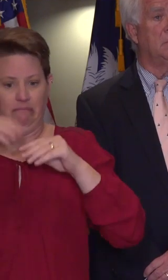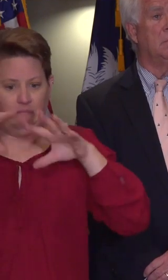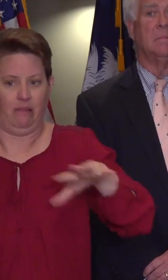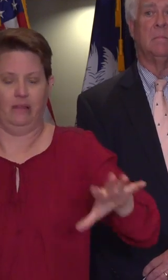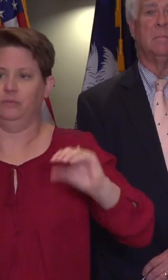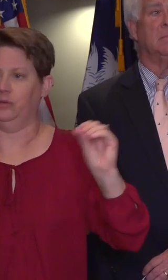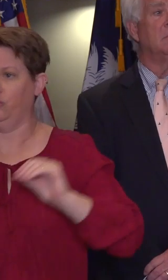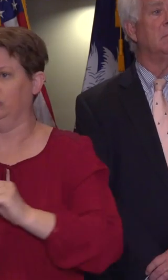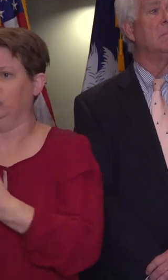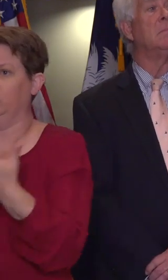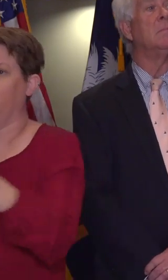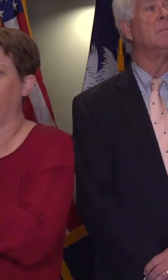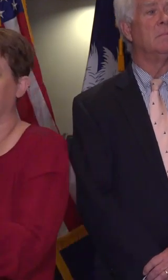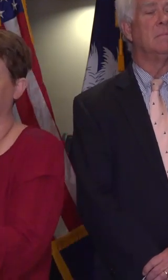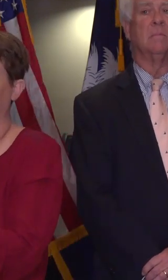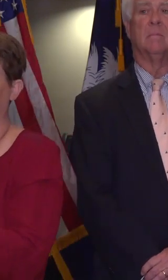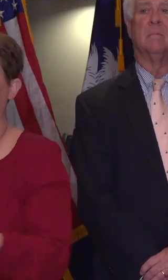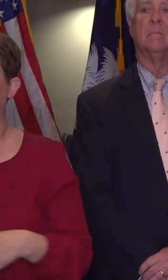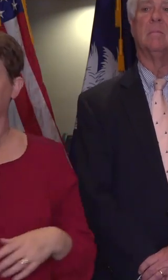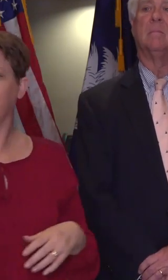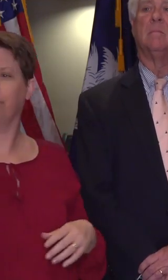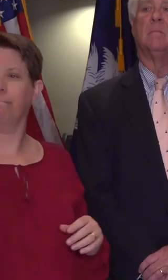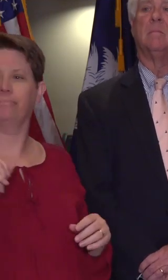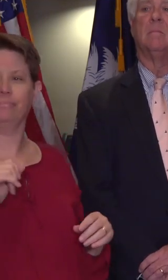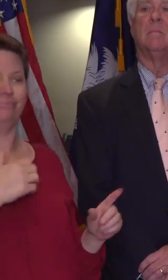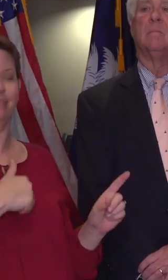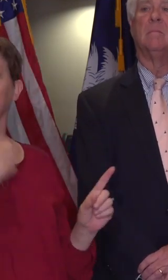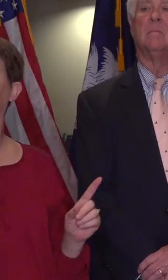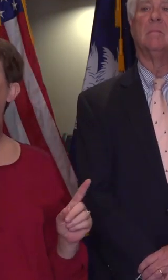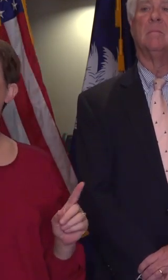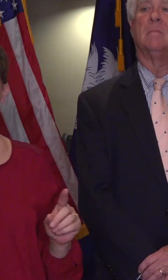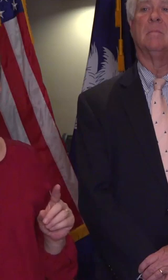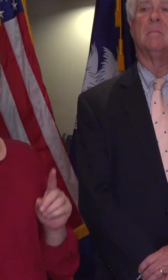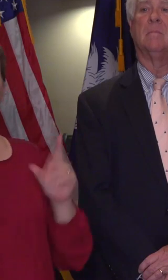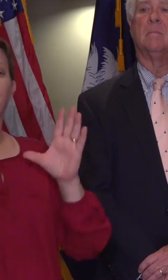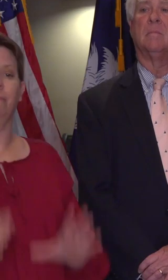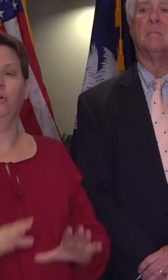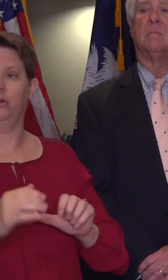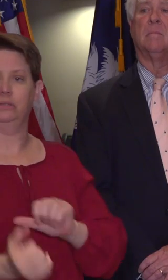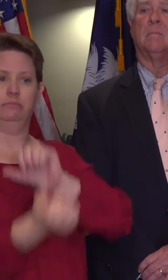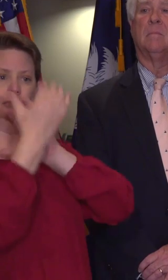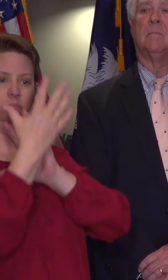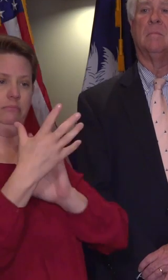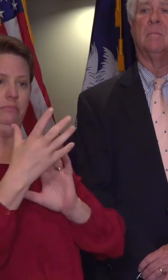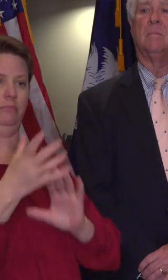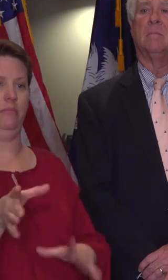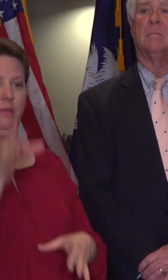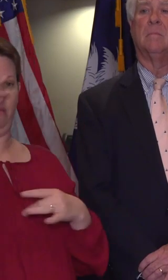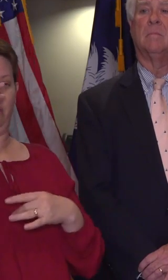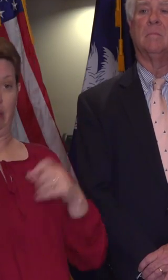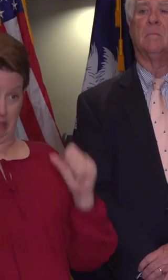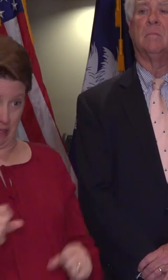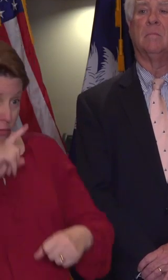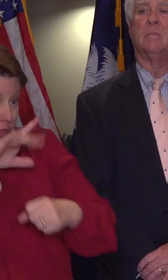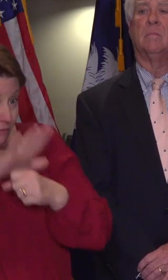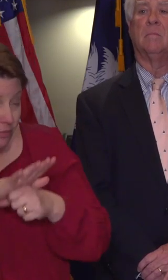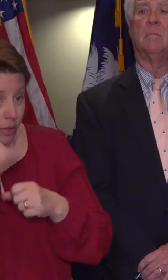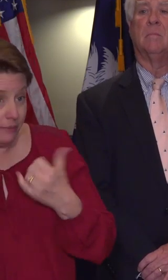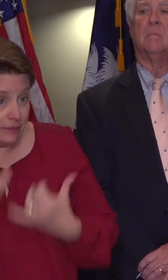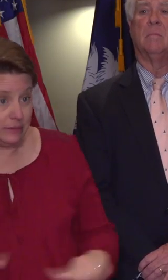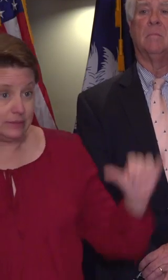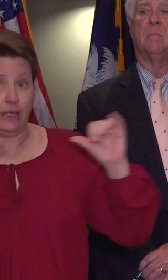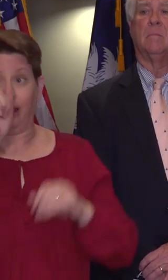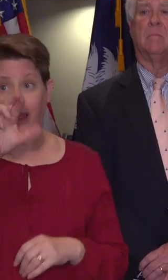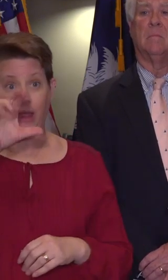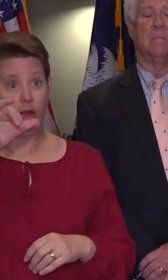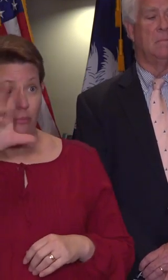schools. Yes, ma'am. Over there. Yes, ma'am. Thank you. If one person caught it face to face, could you confirm if it is still could be